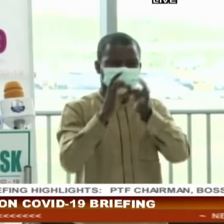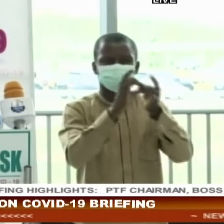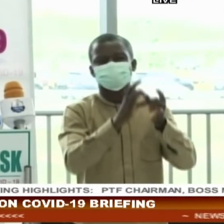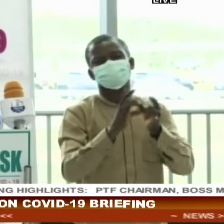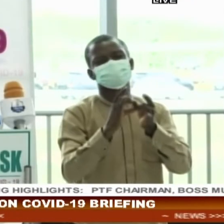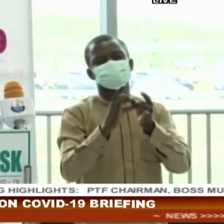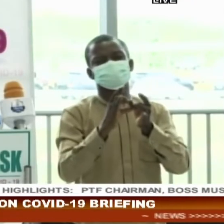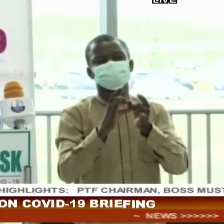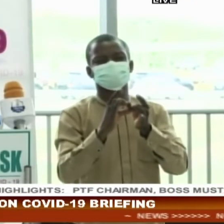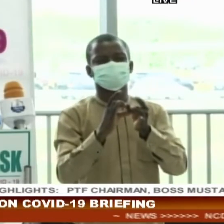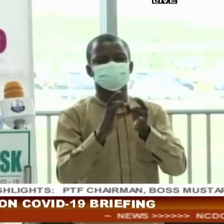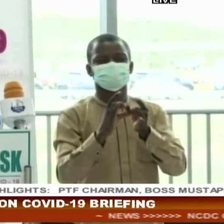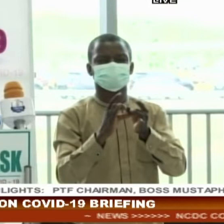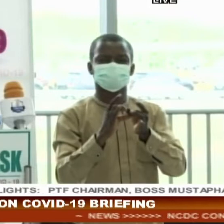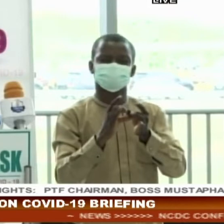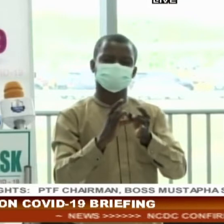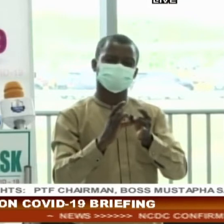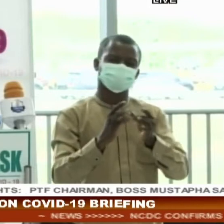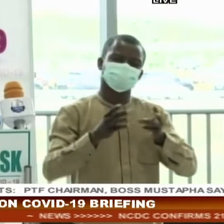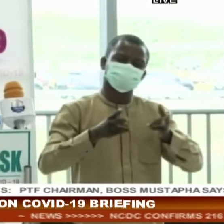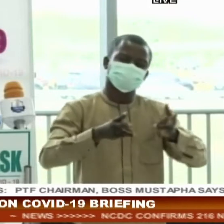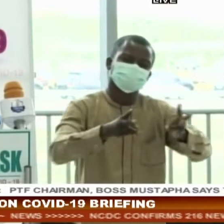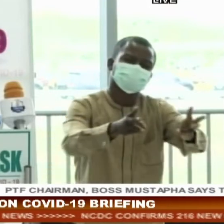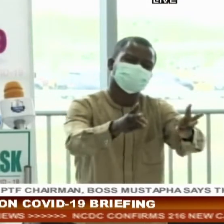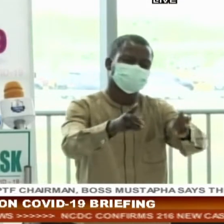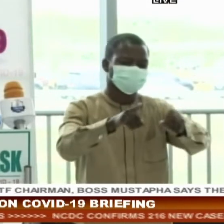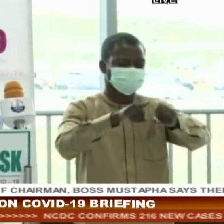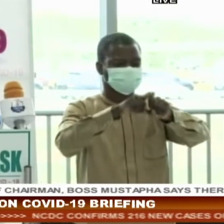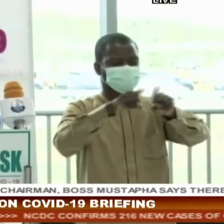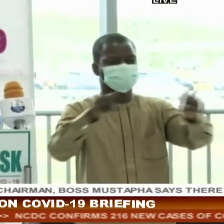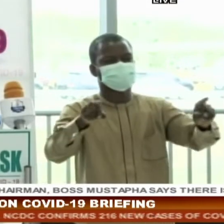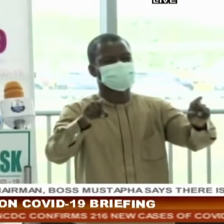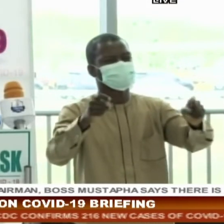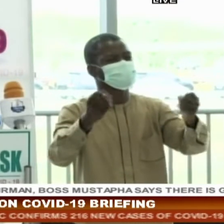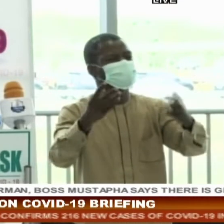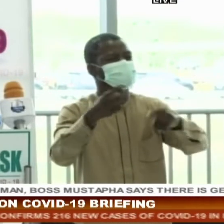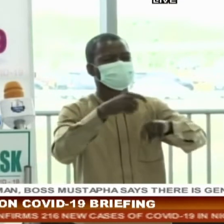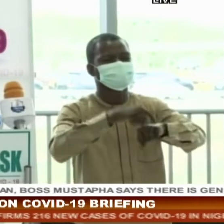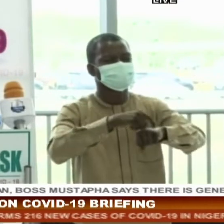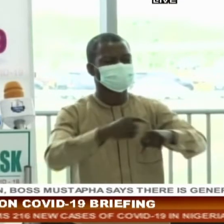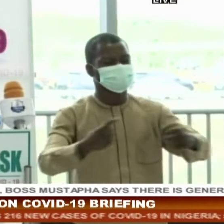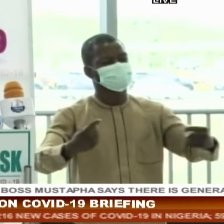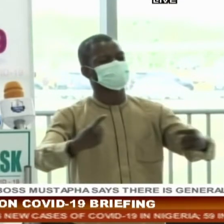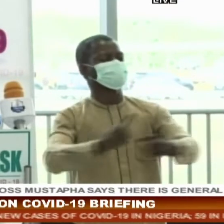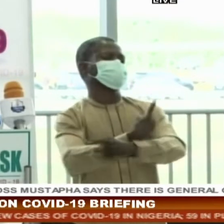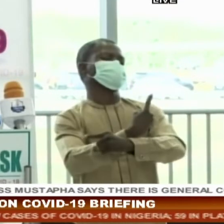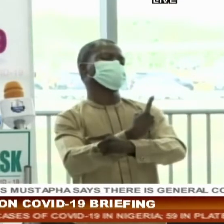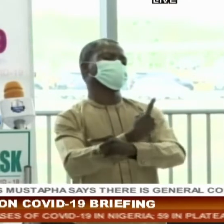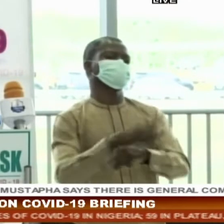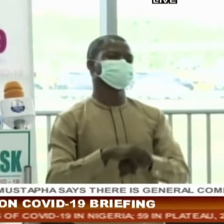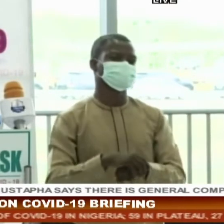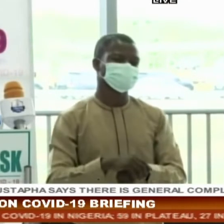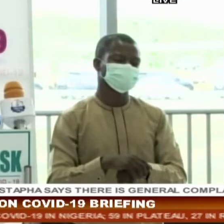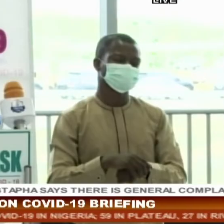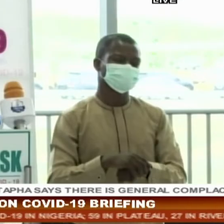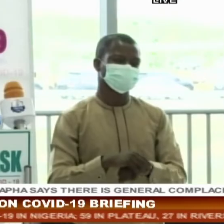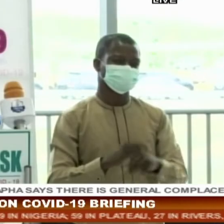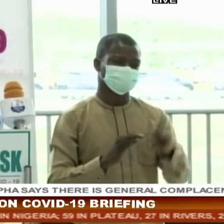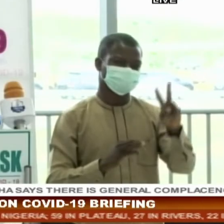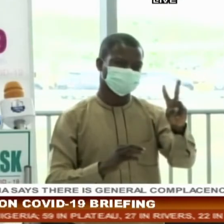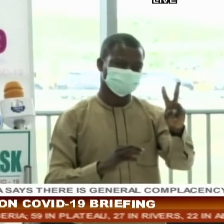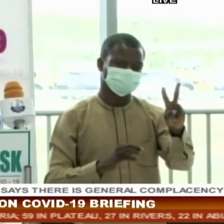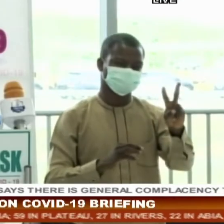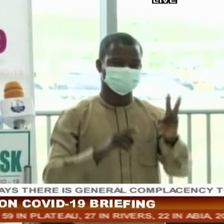approaches differ, and sometimes they conflict. 2, low number of sample